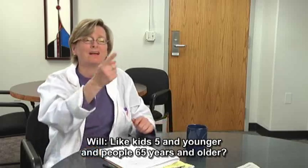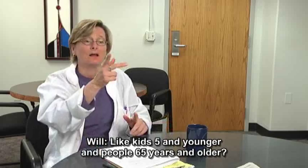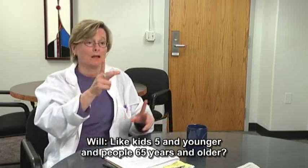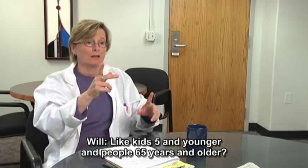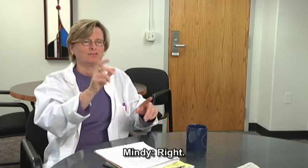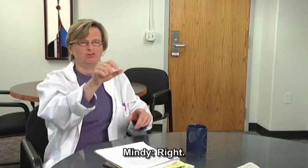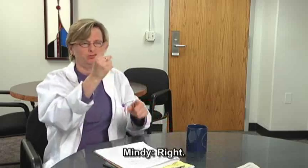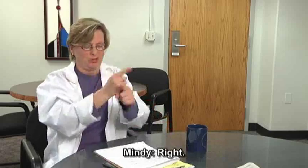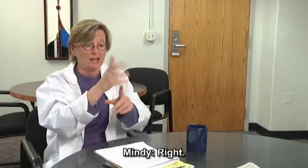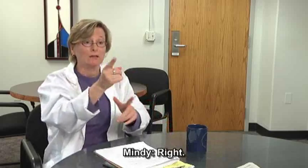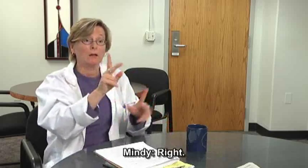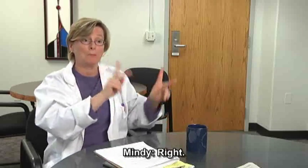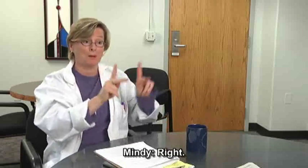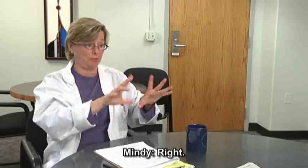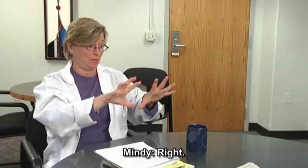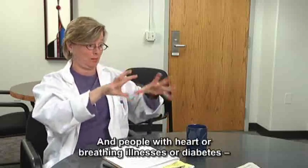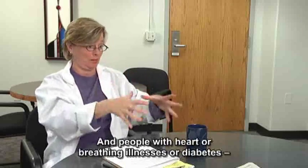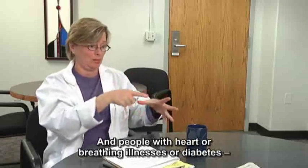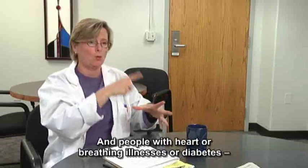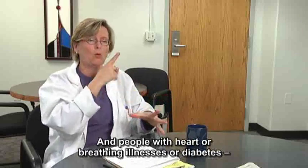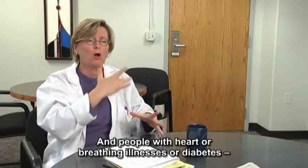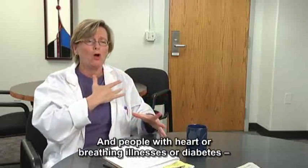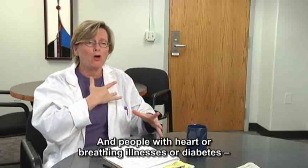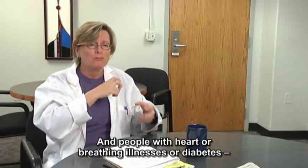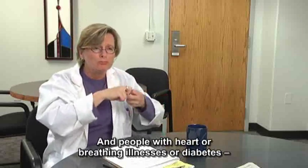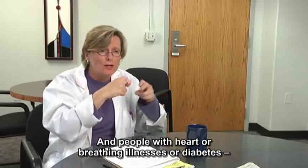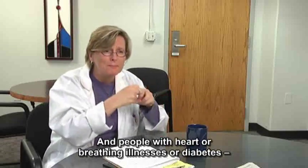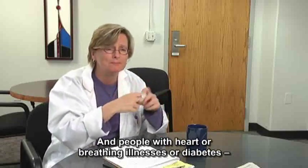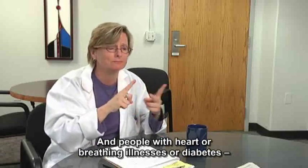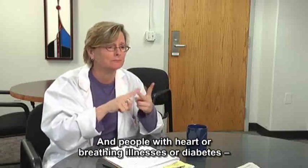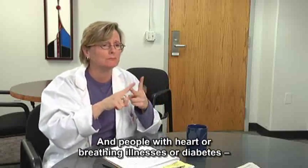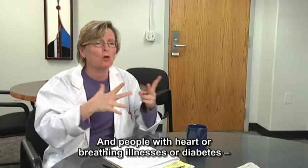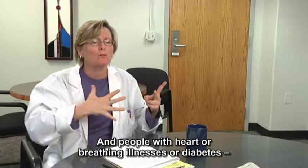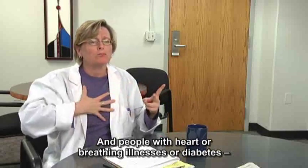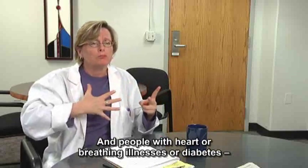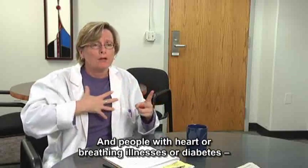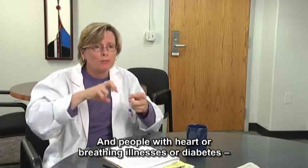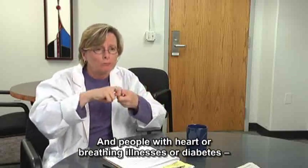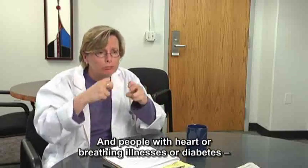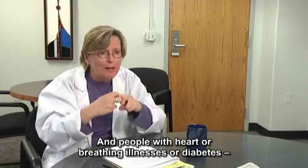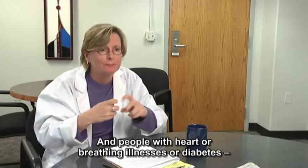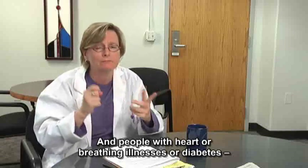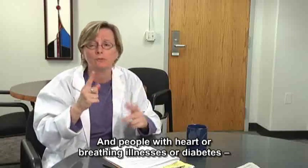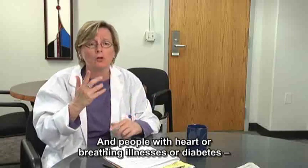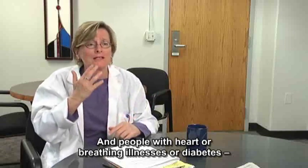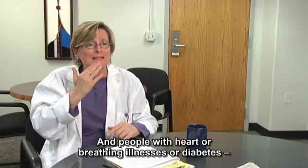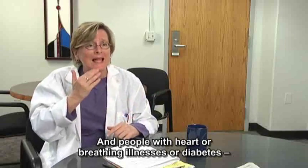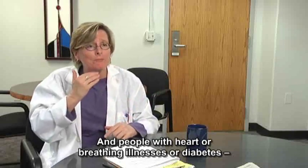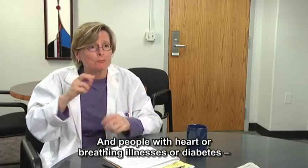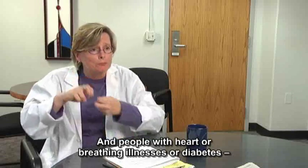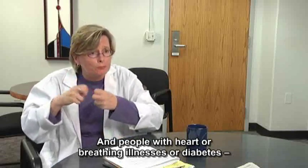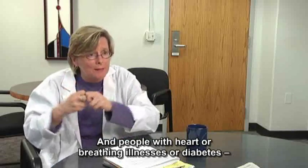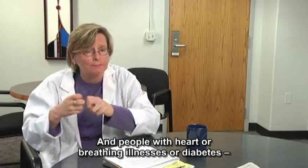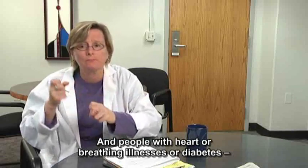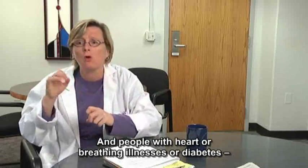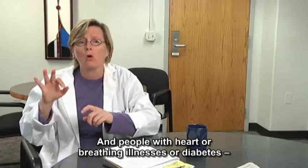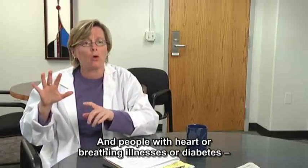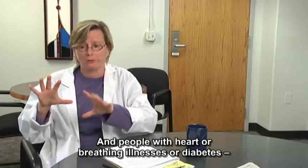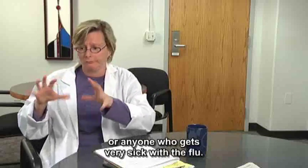Right. And people with heart or breathing illnesses, or diabetes, or anyone who